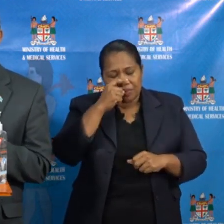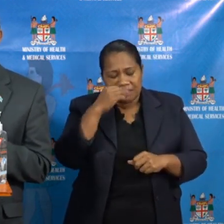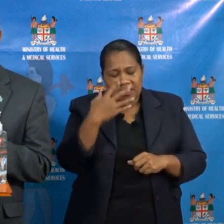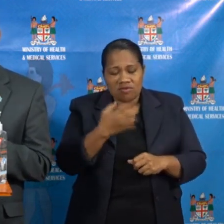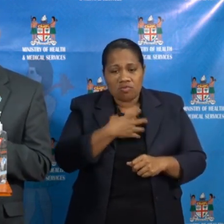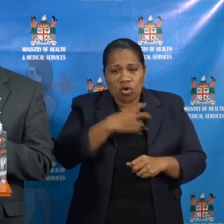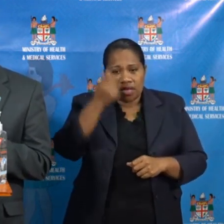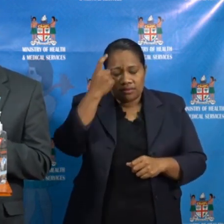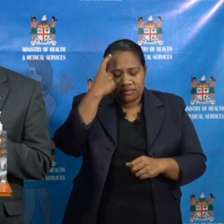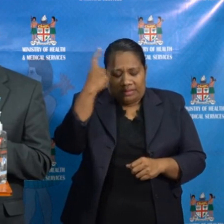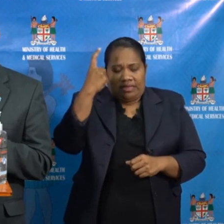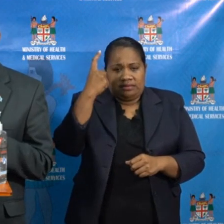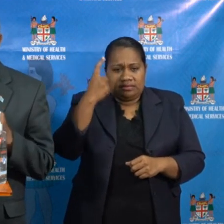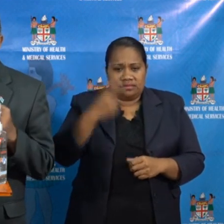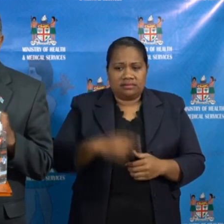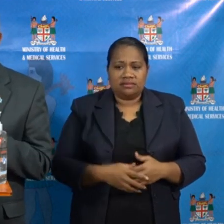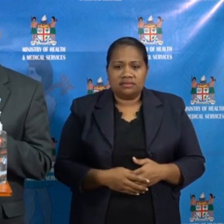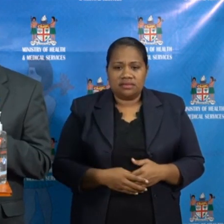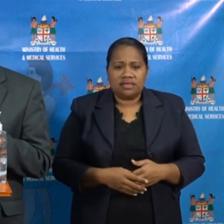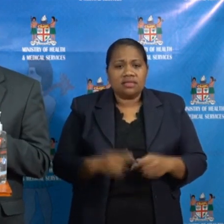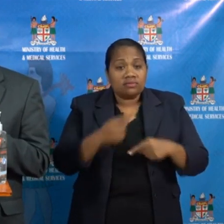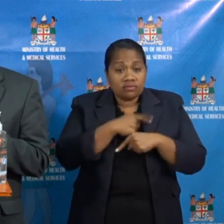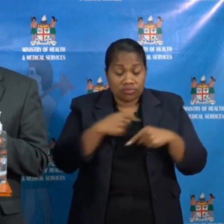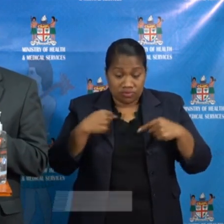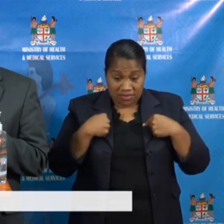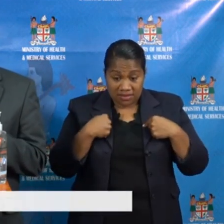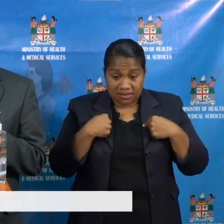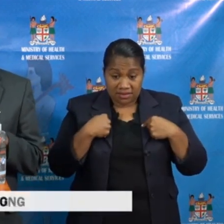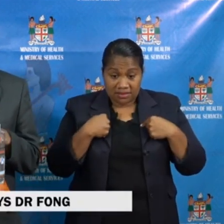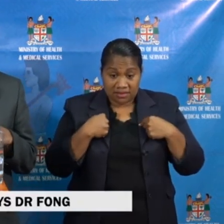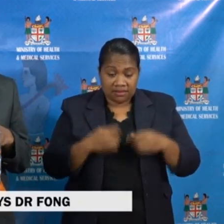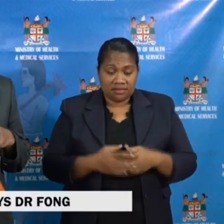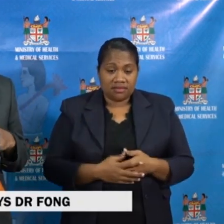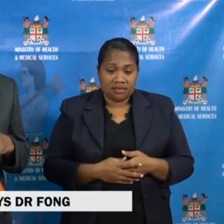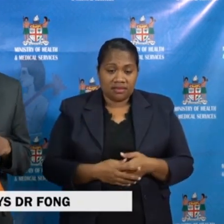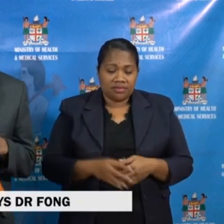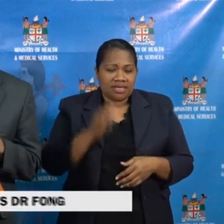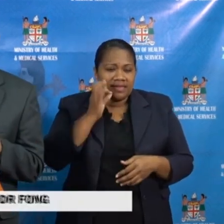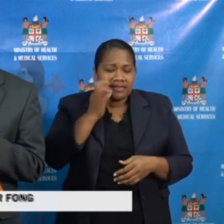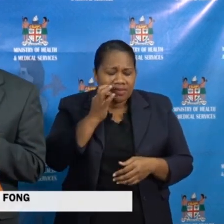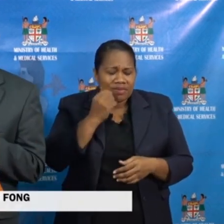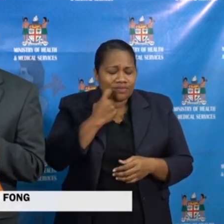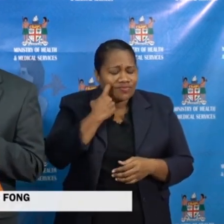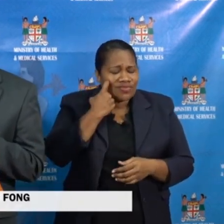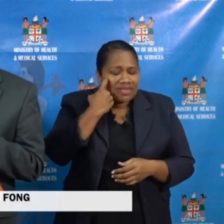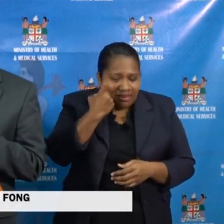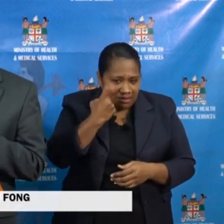sense, that we would be a little bit more caring,